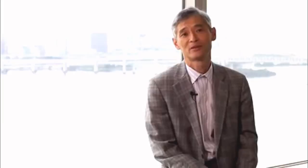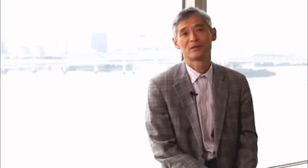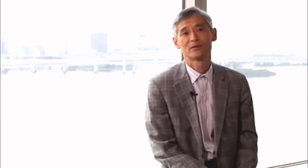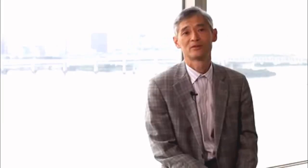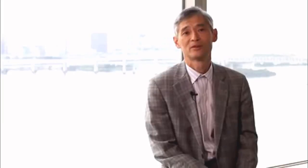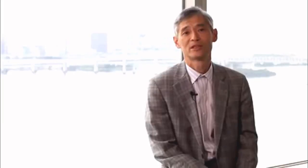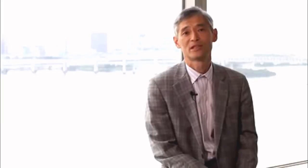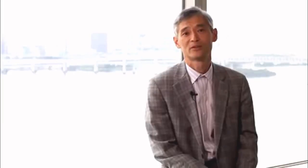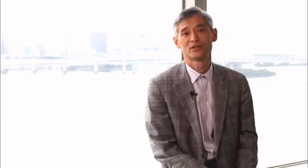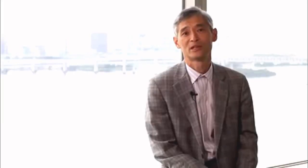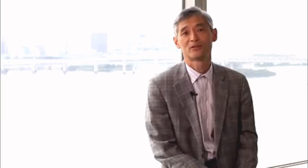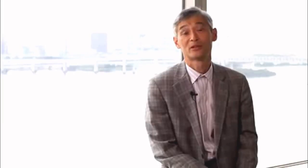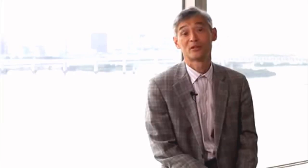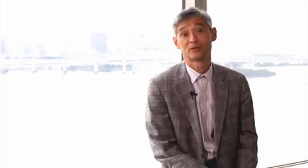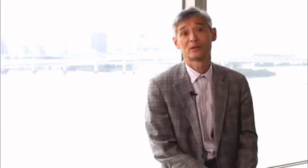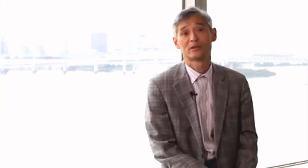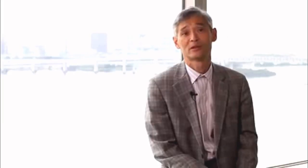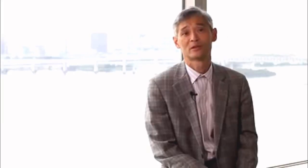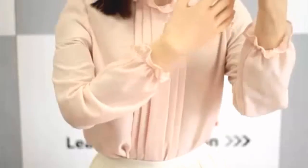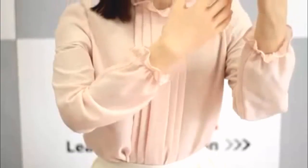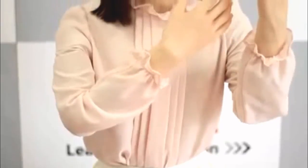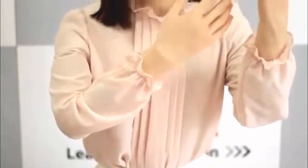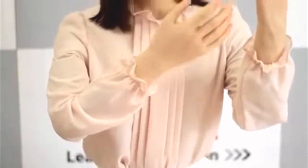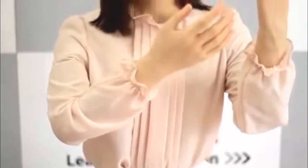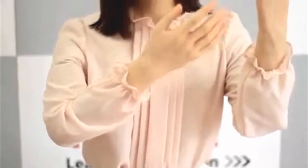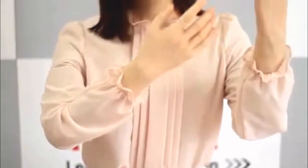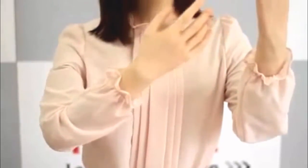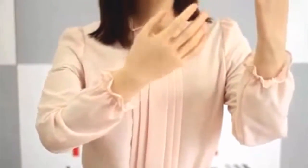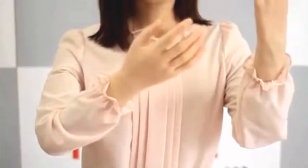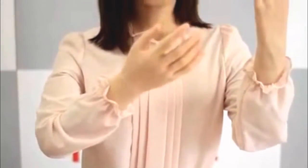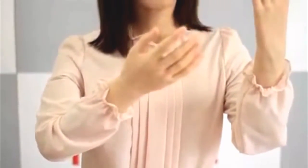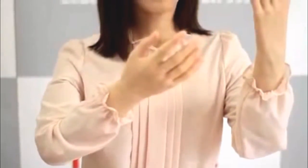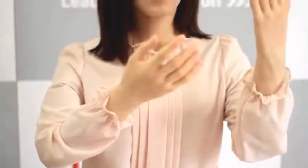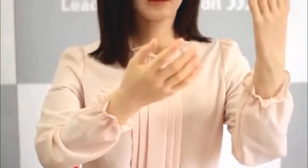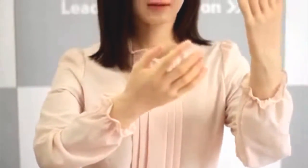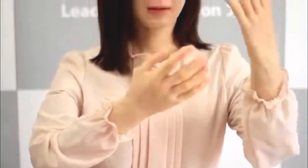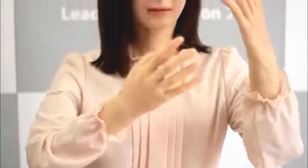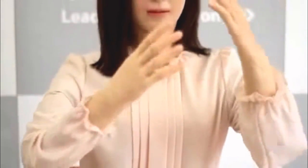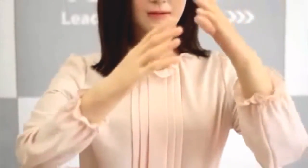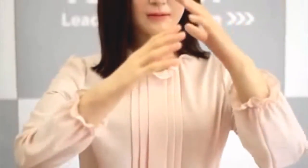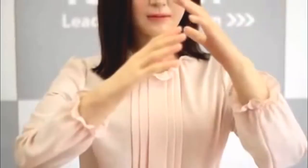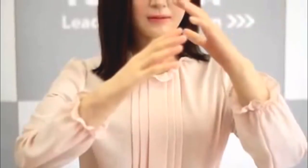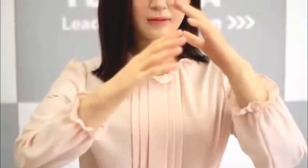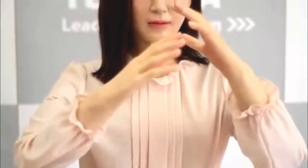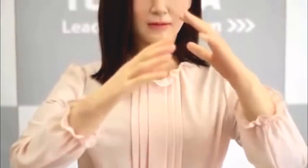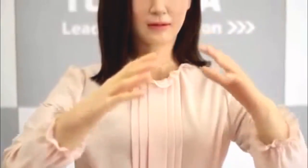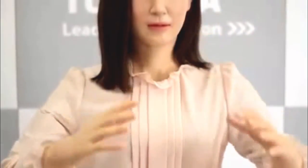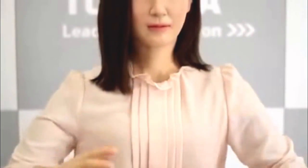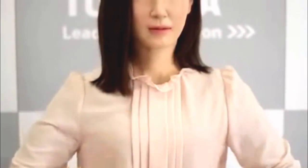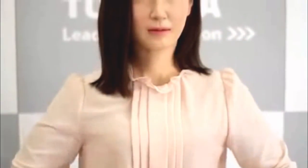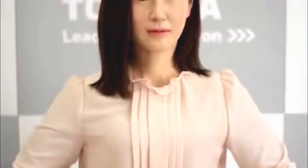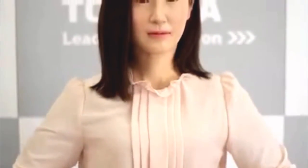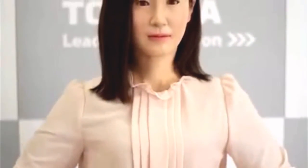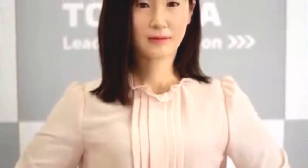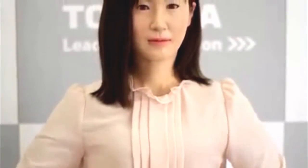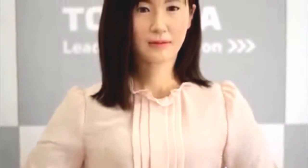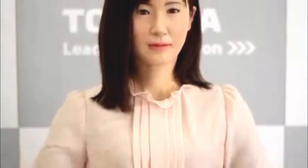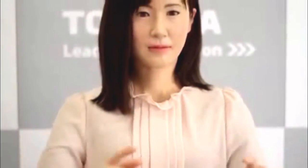connected to the counselor or doctor. She was given the inspirational name Aiko Chihara, meaning that she